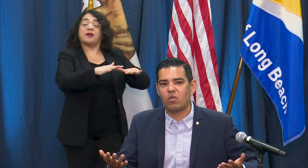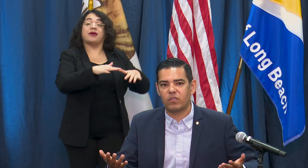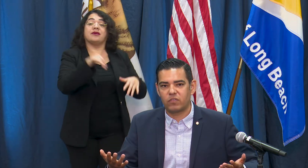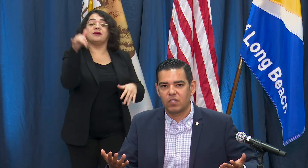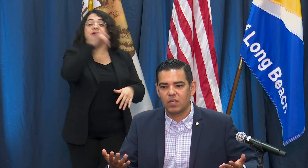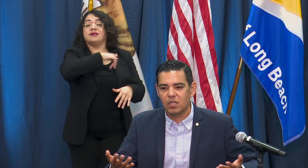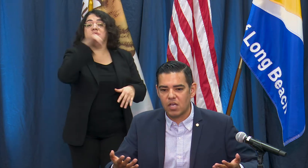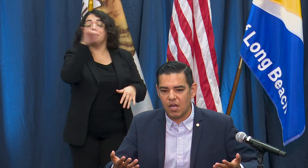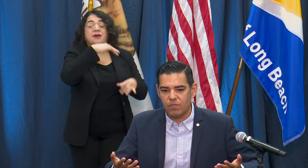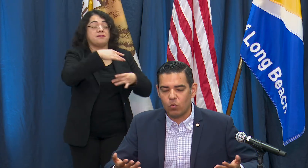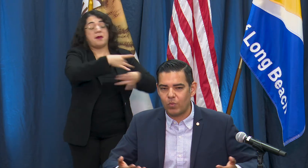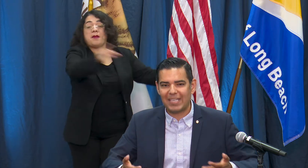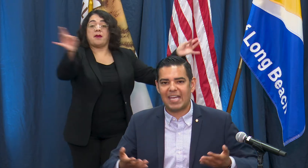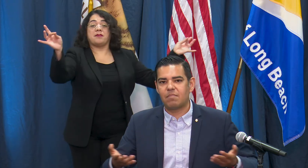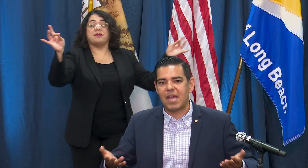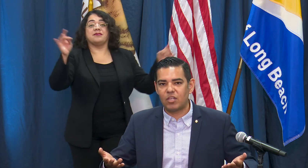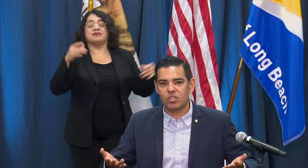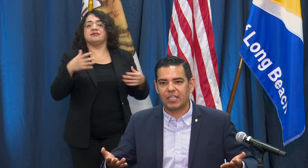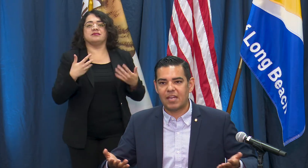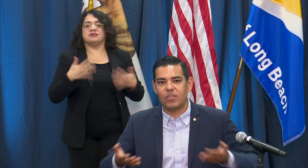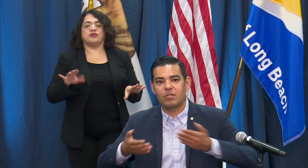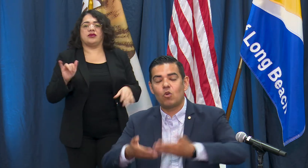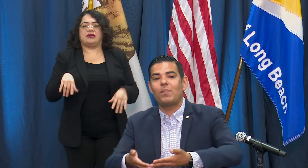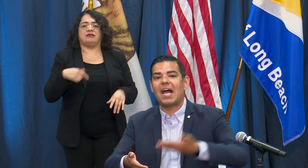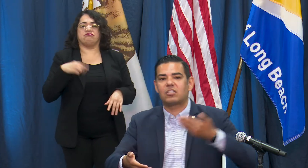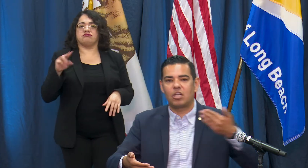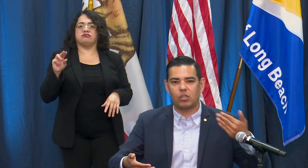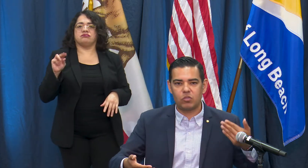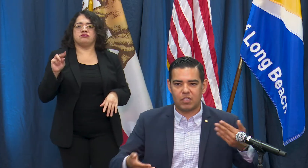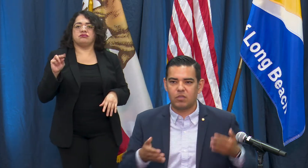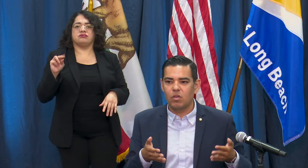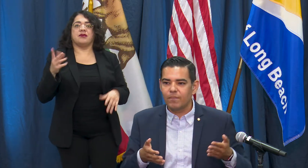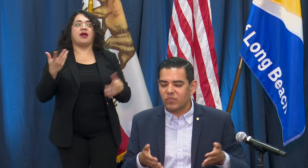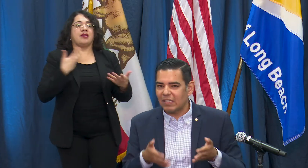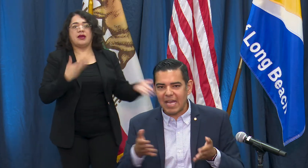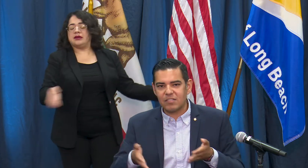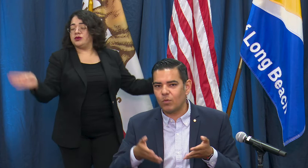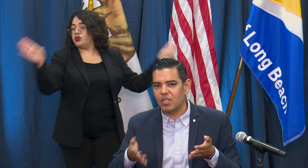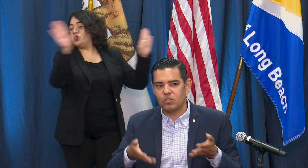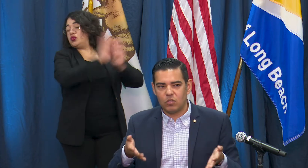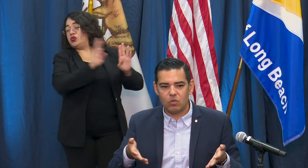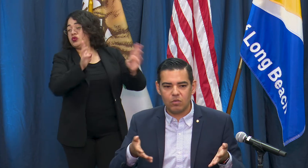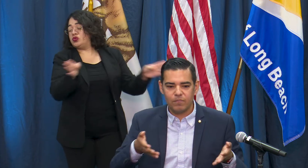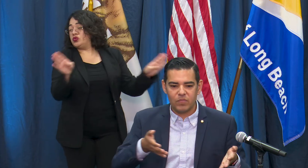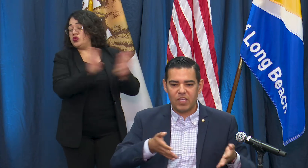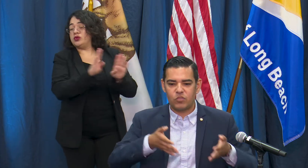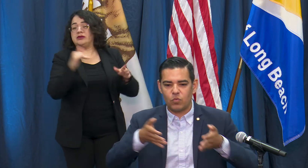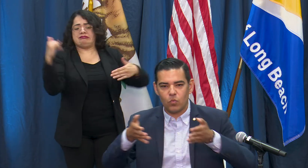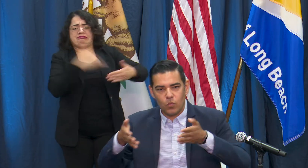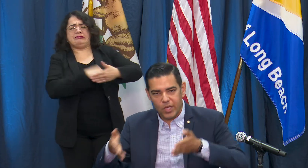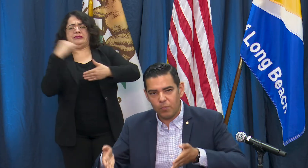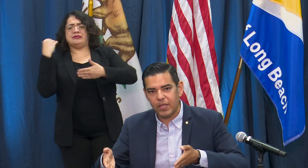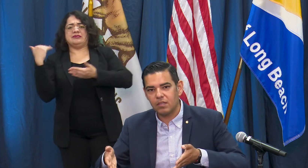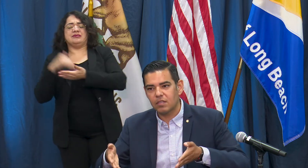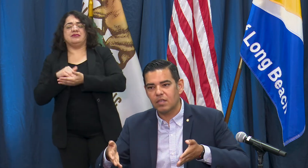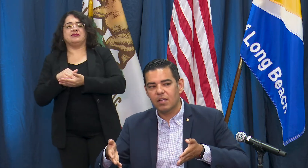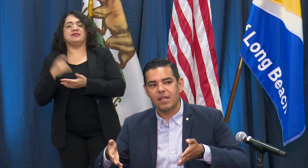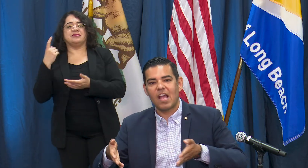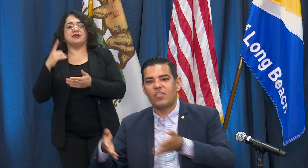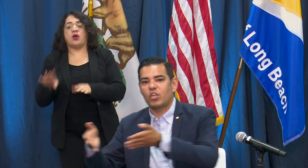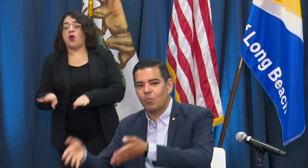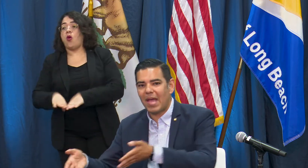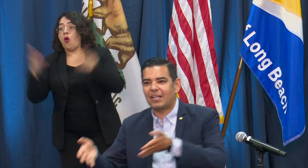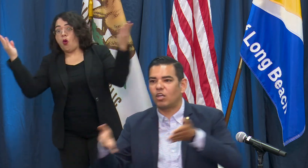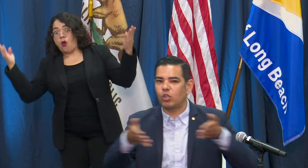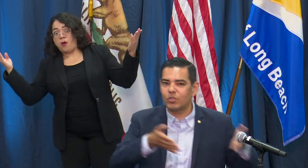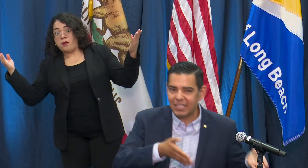the virus, where we can't manage it again, and then go back to closing. So the last thing we need to do is reopen